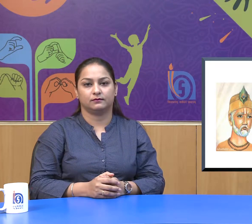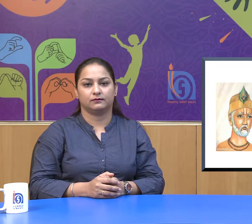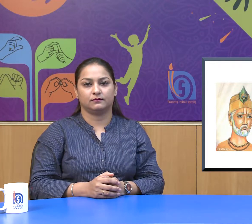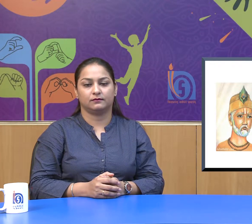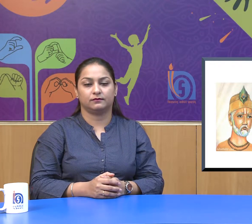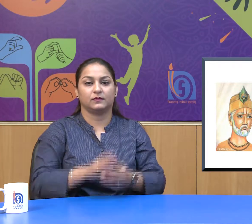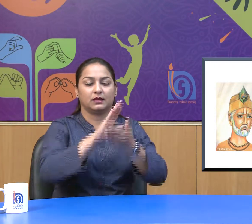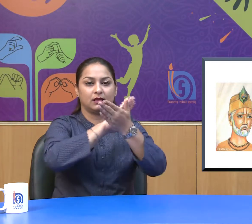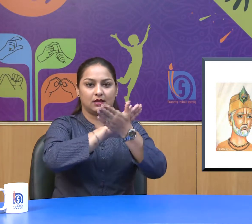Hari,